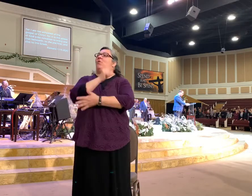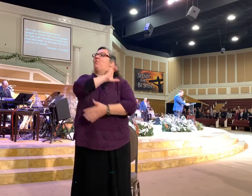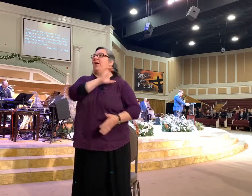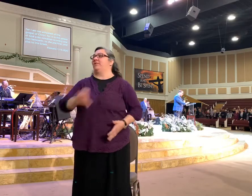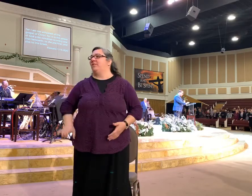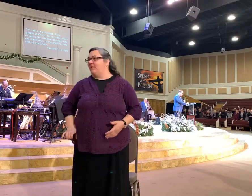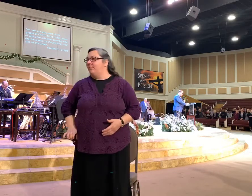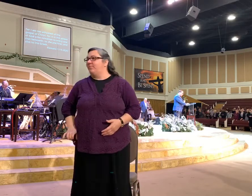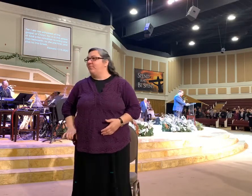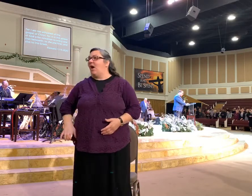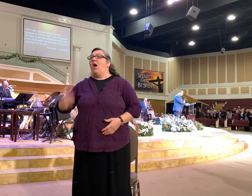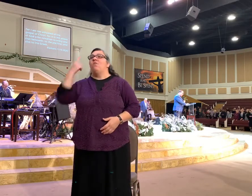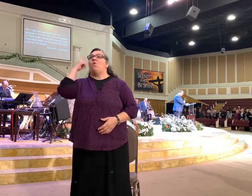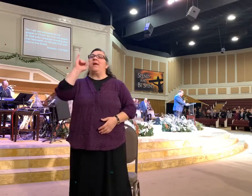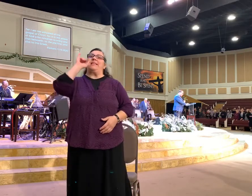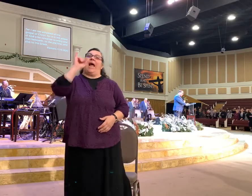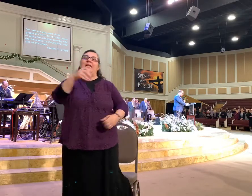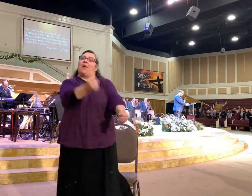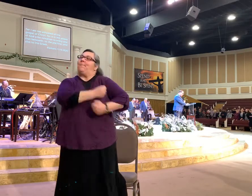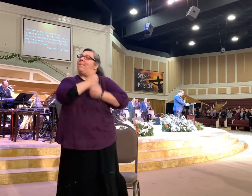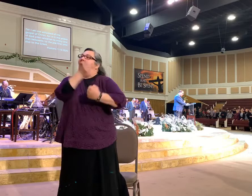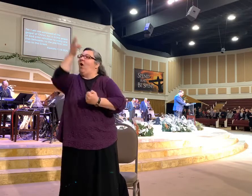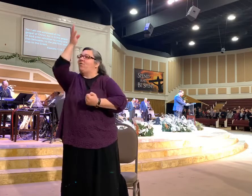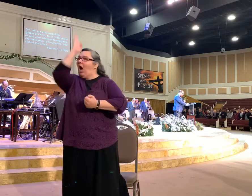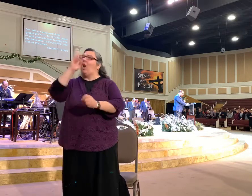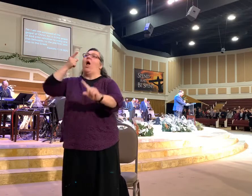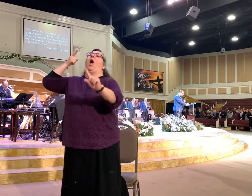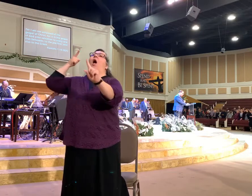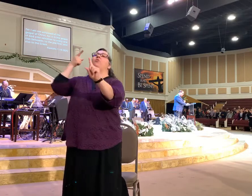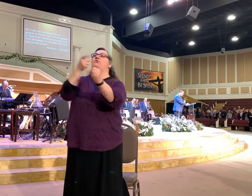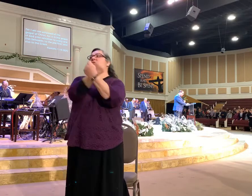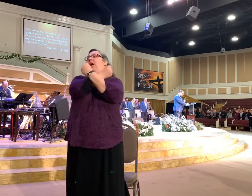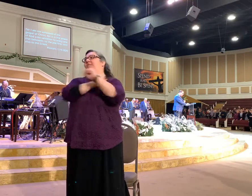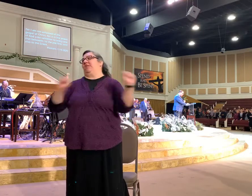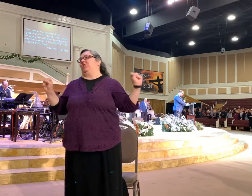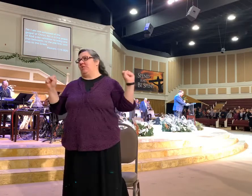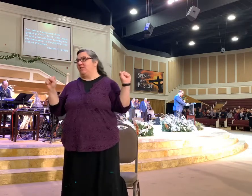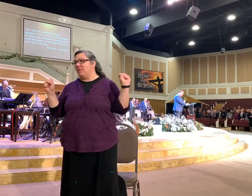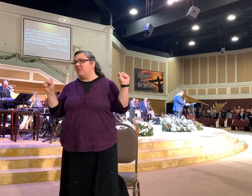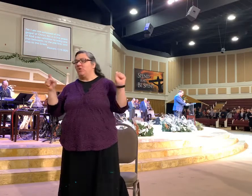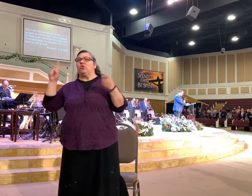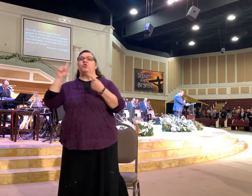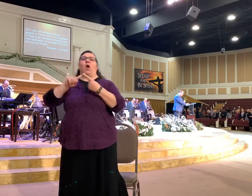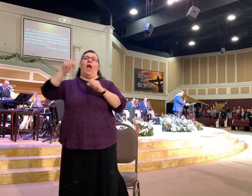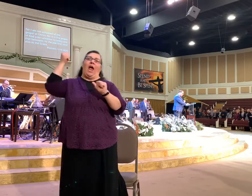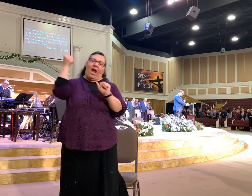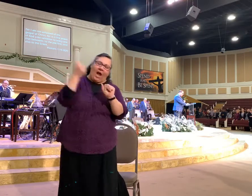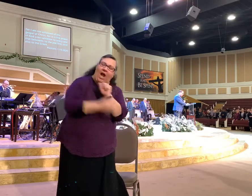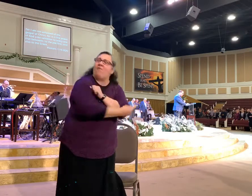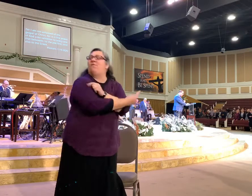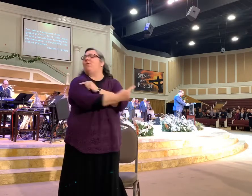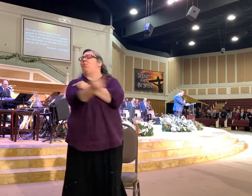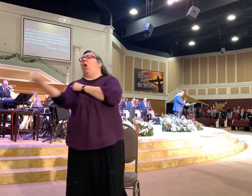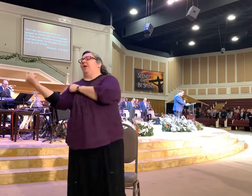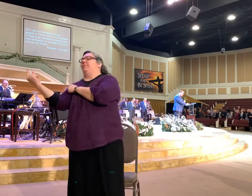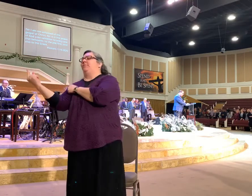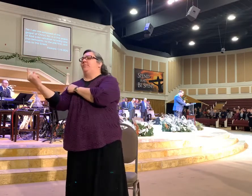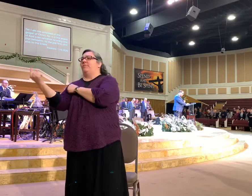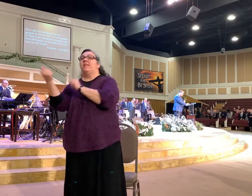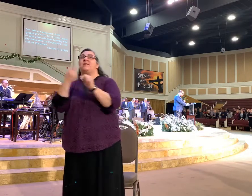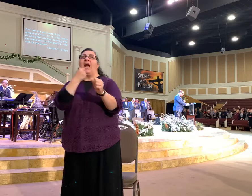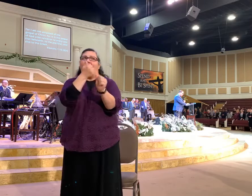Christ, for it is the power of God unto salvation. Hallelujah. To everyone. Everybody say